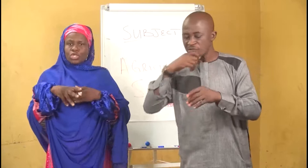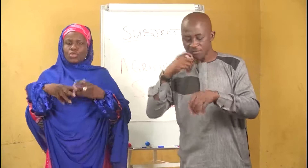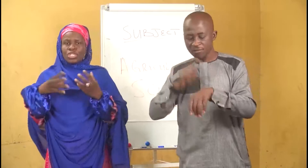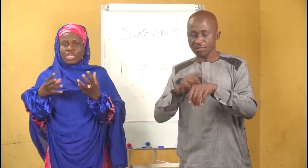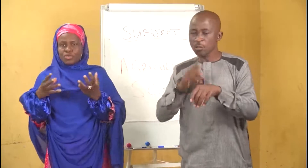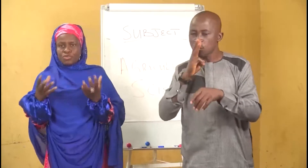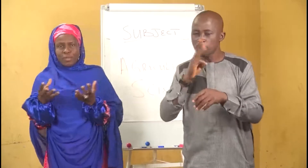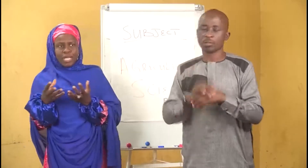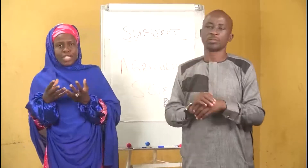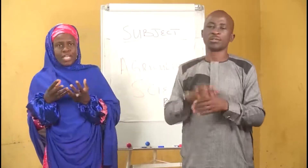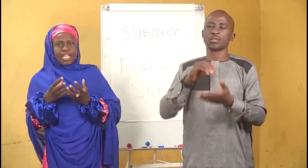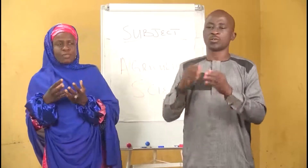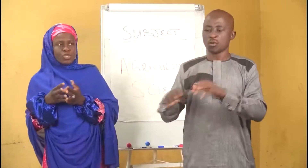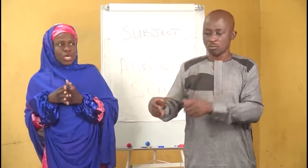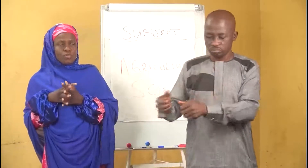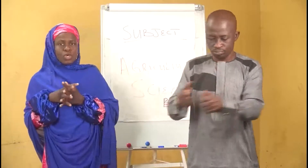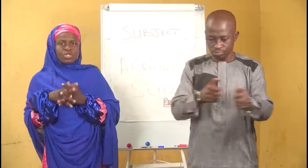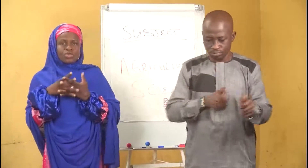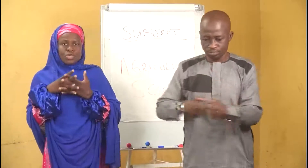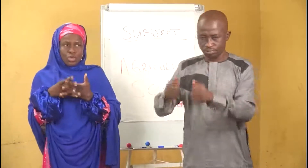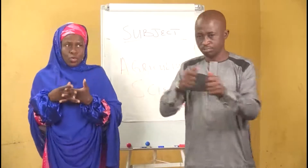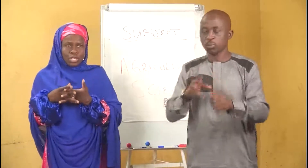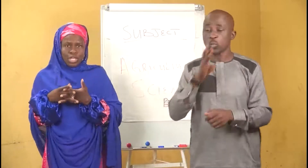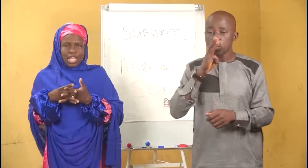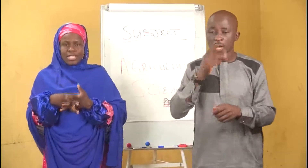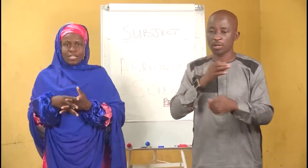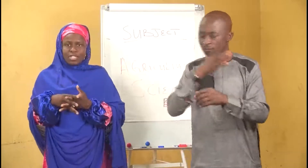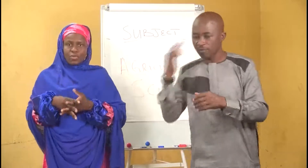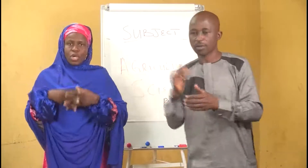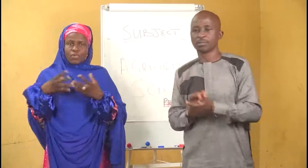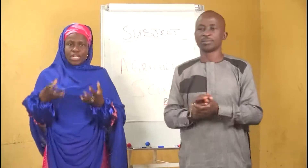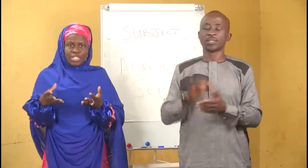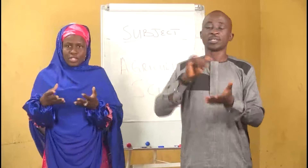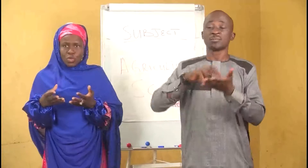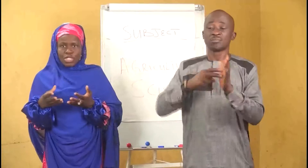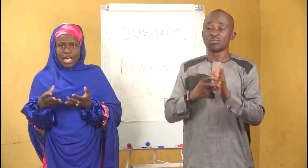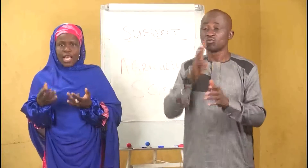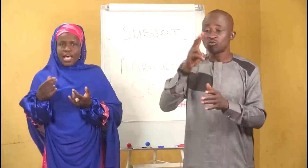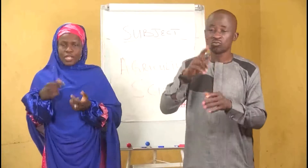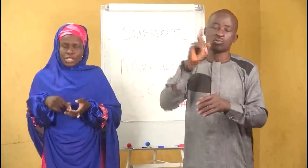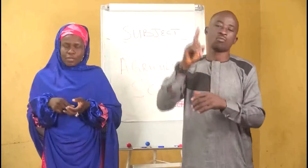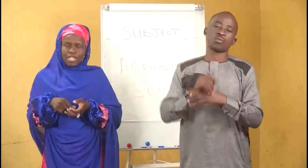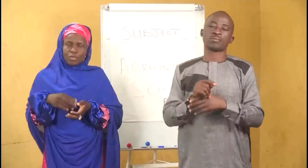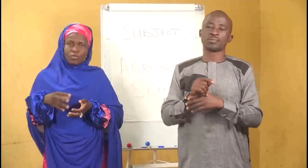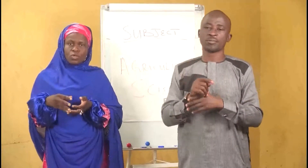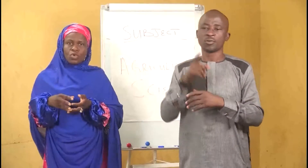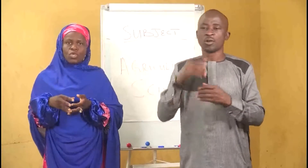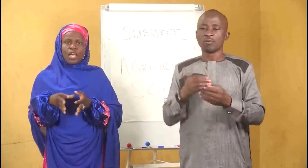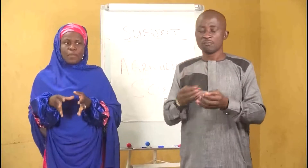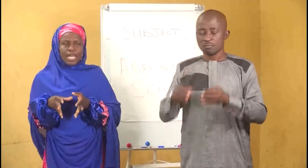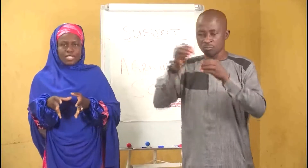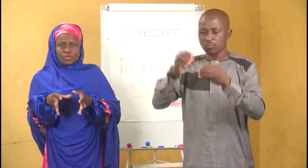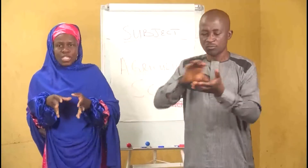and you irrigate your farmland. That means you have done 2 in 1. At the same time, you have irrigated the water, and at the same time, you have